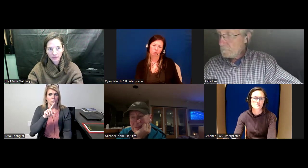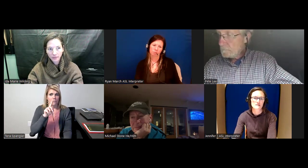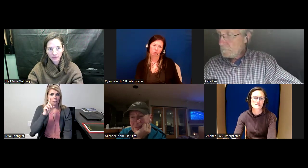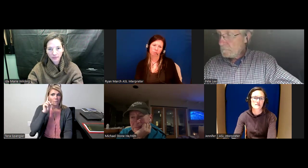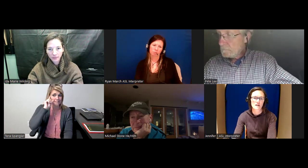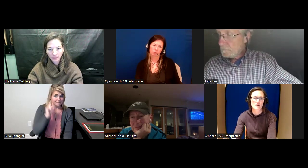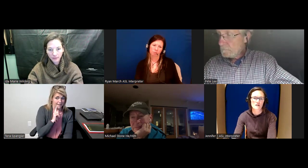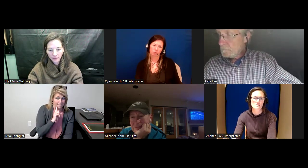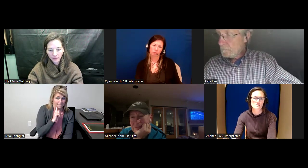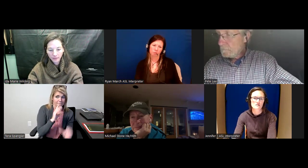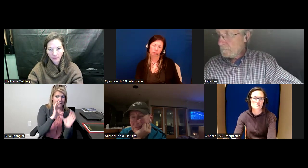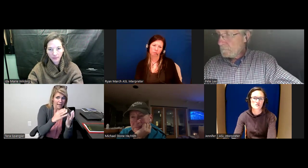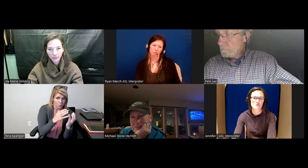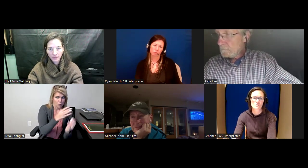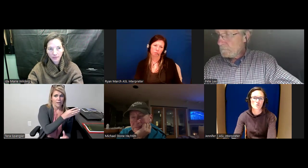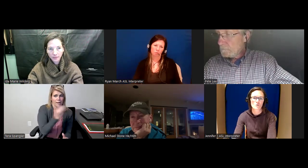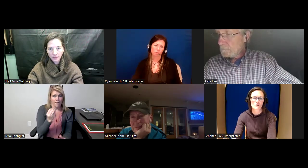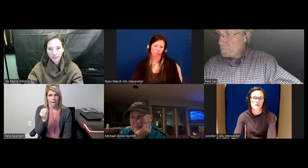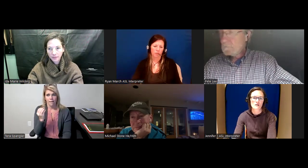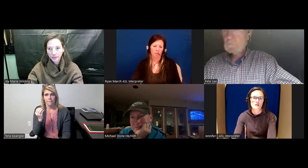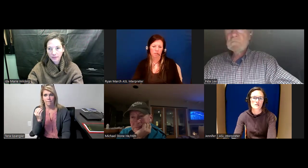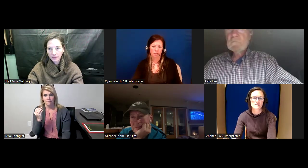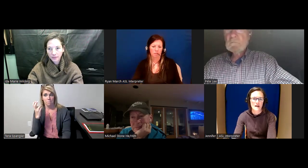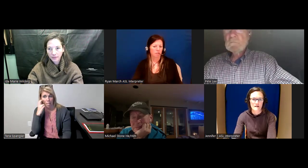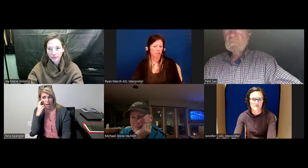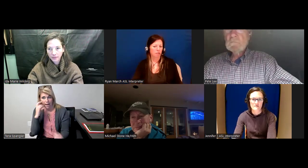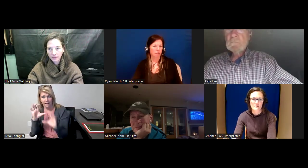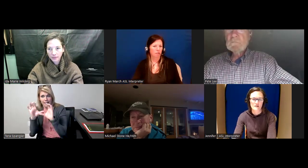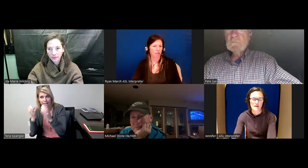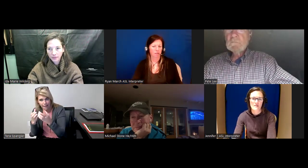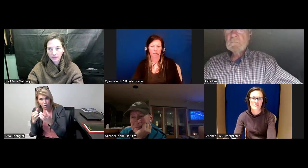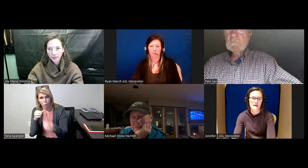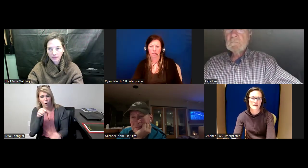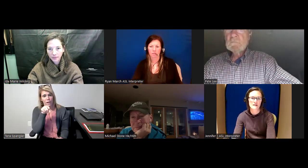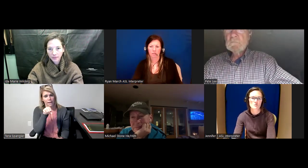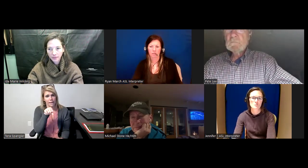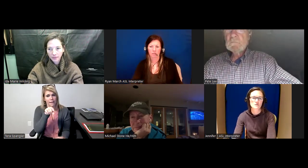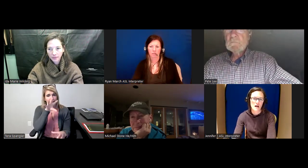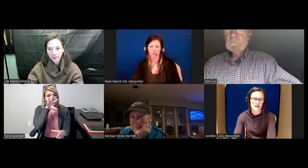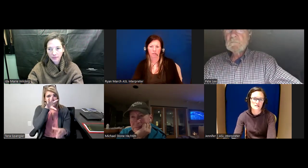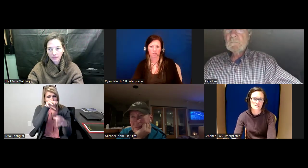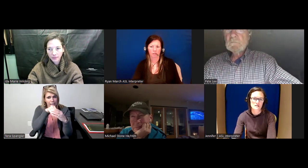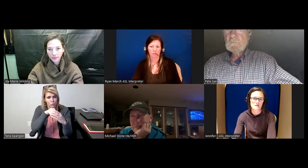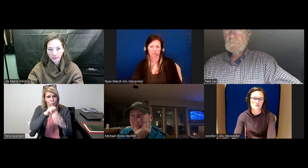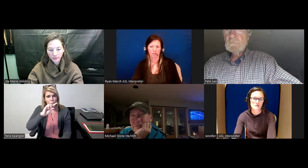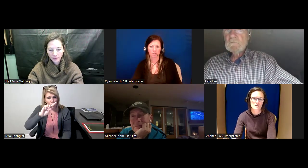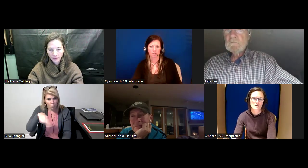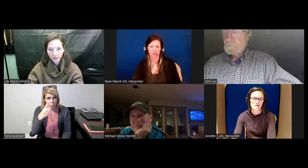are specific to deaf and then